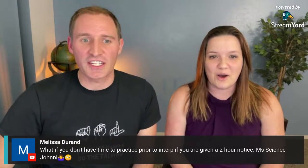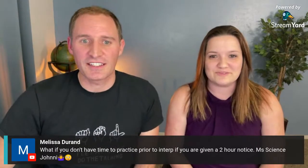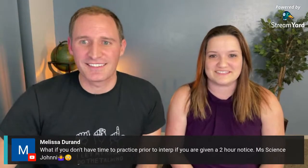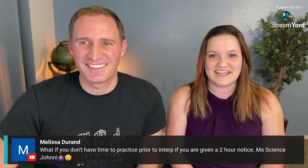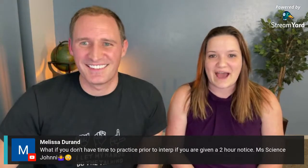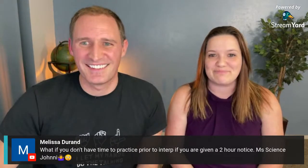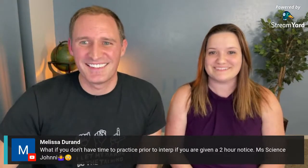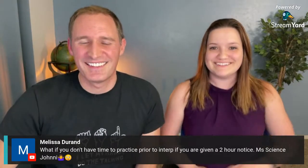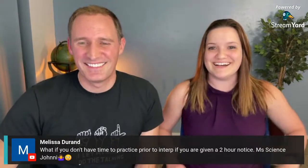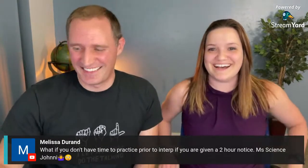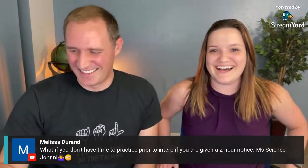Oh, snap.